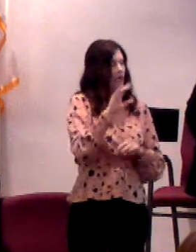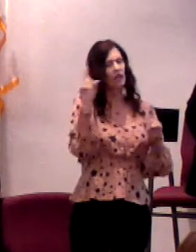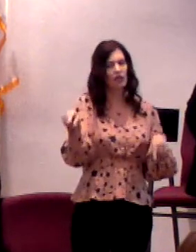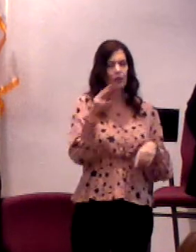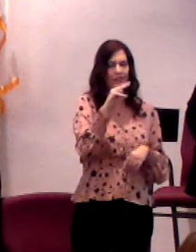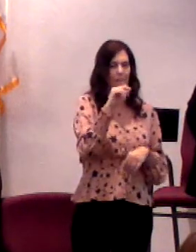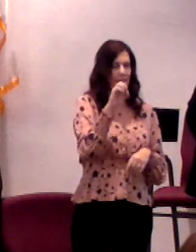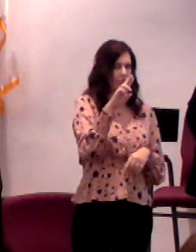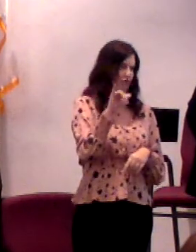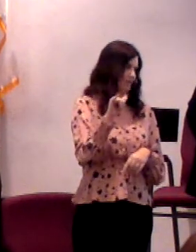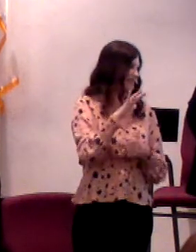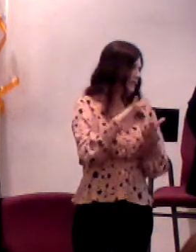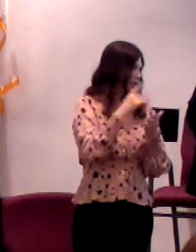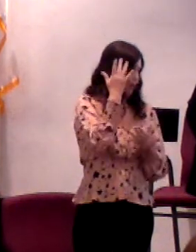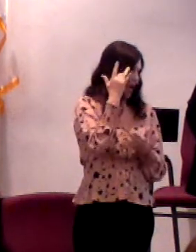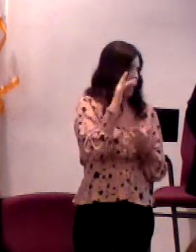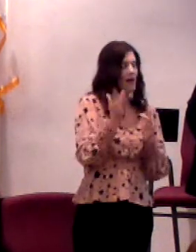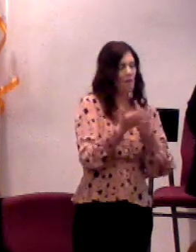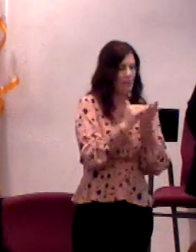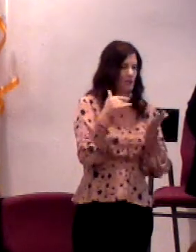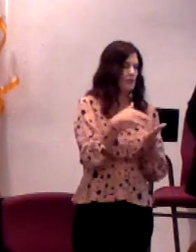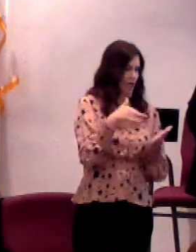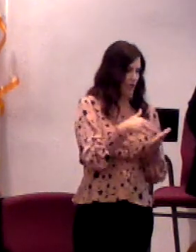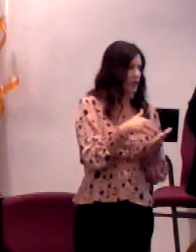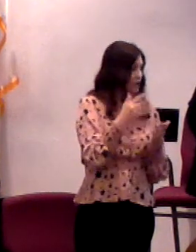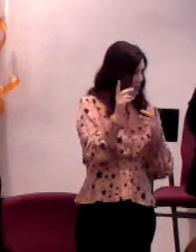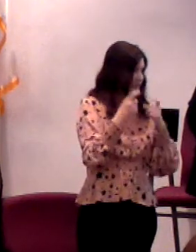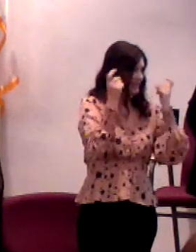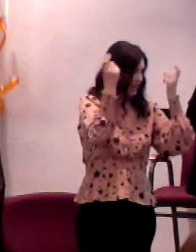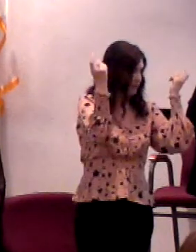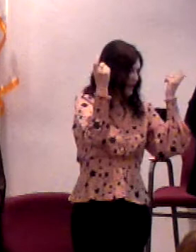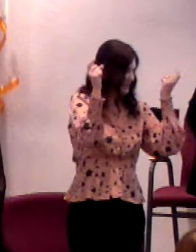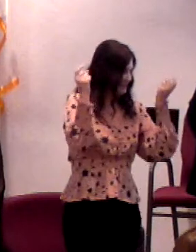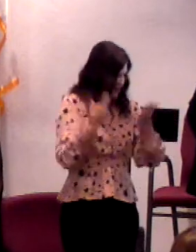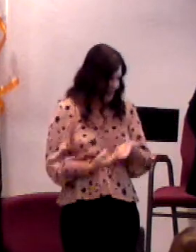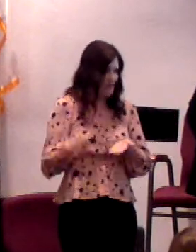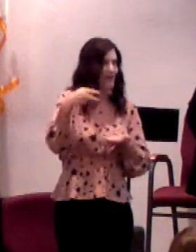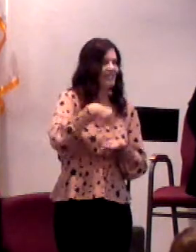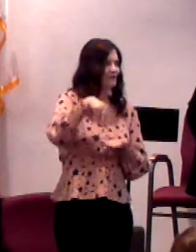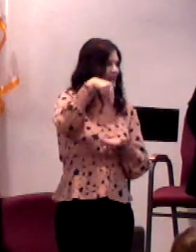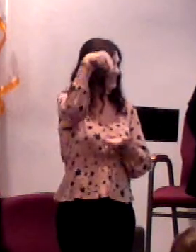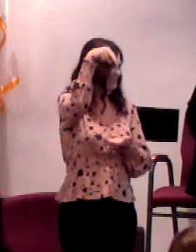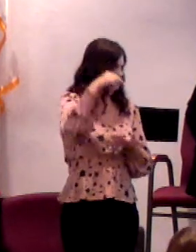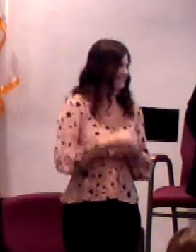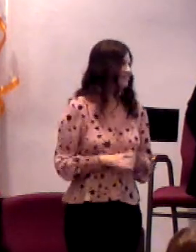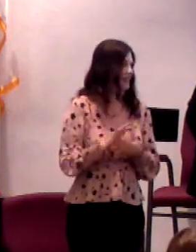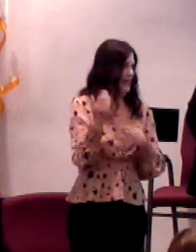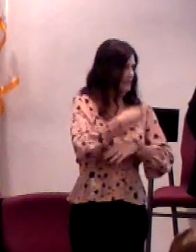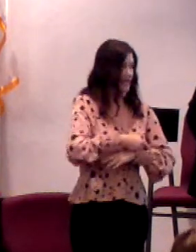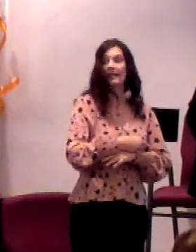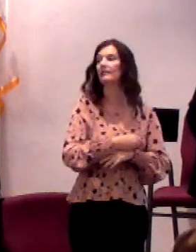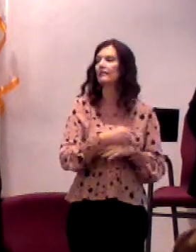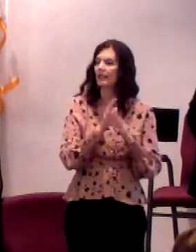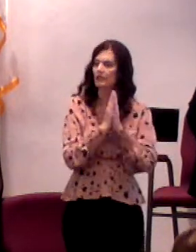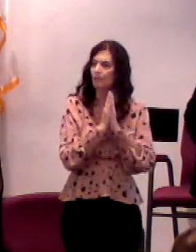Center for Bible Study. And we will celebrate the resurrection together. Deacon Frank, share with us a closing